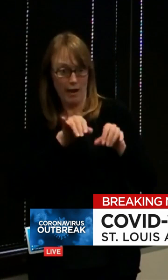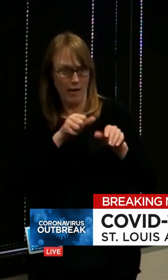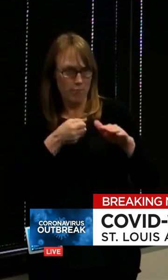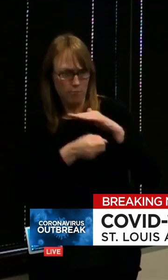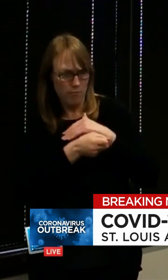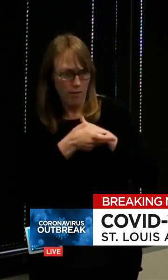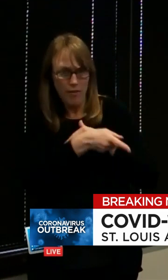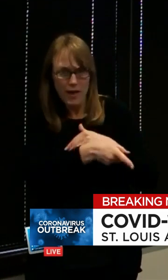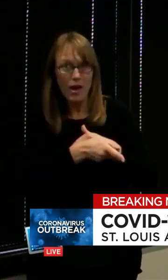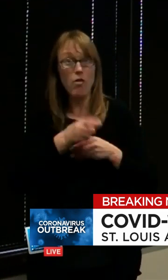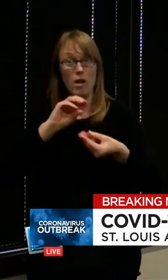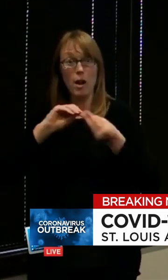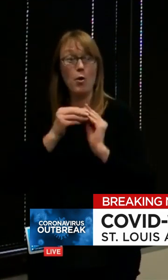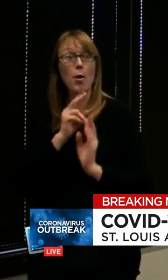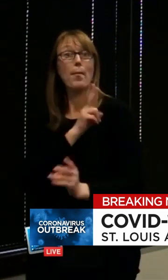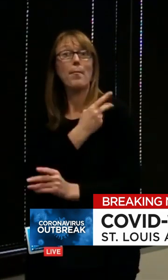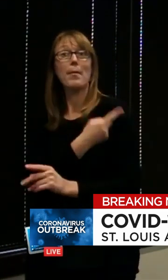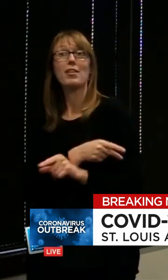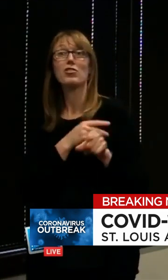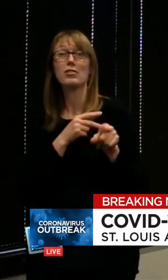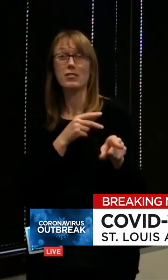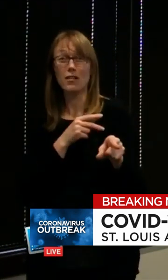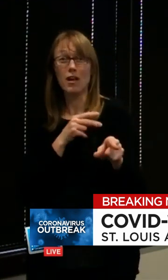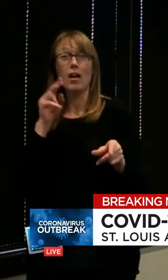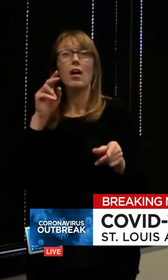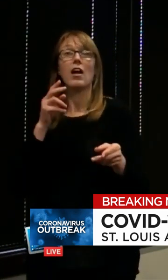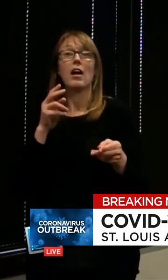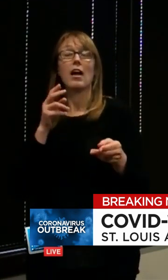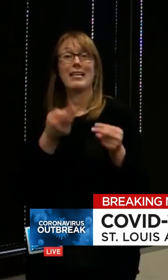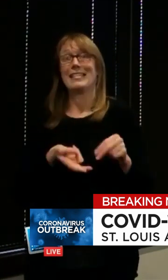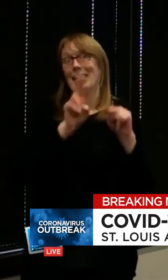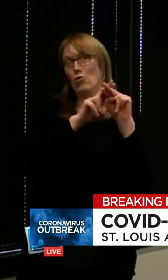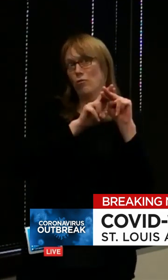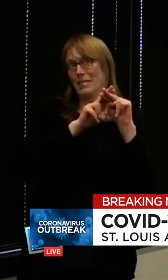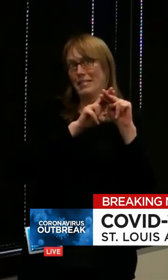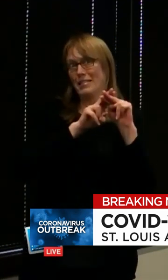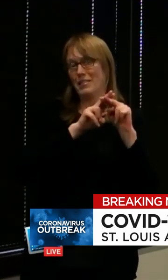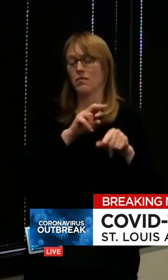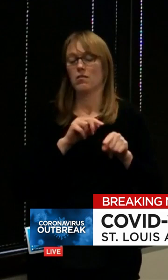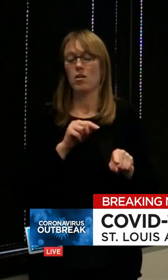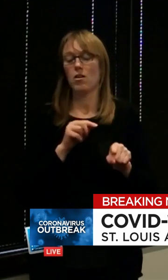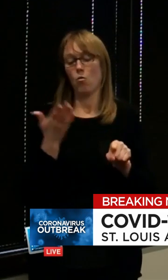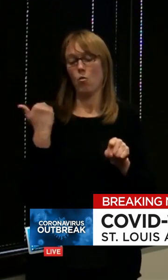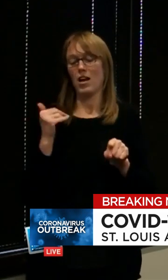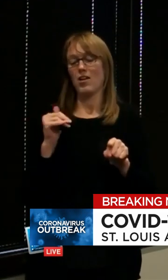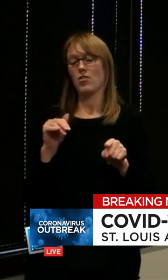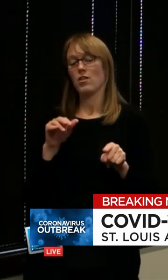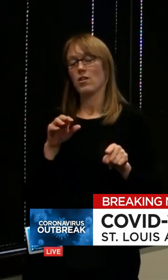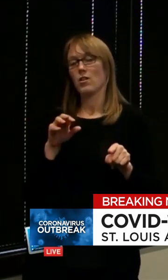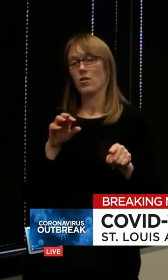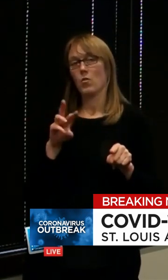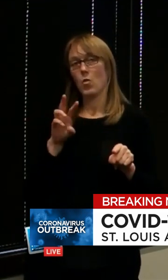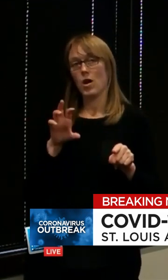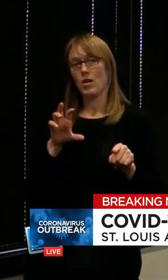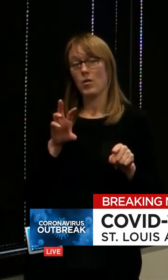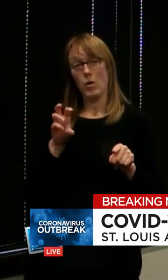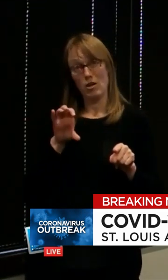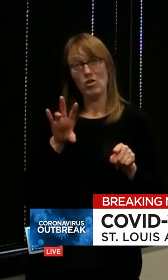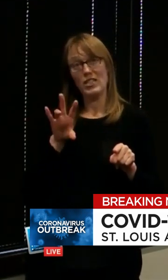And the number of patients in the ICU has also increased from 164 to